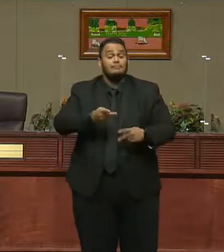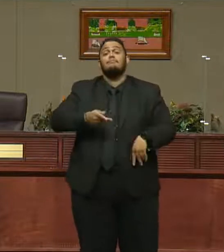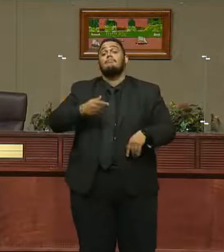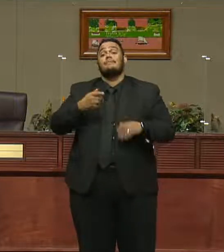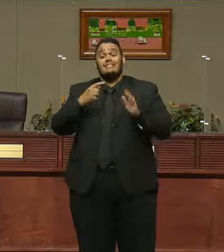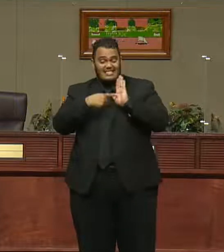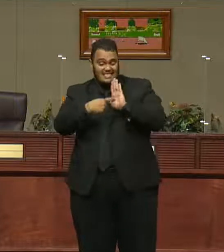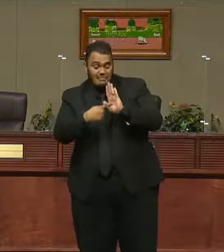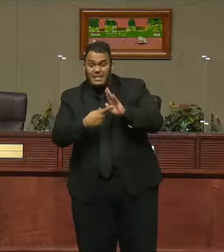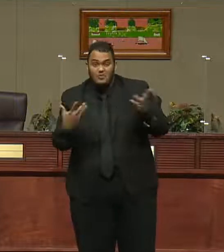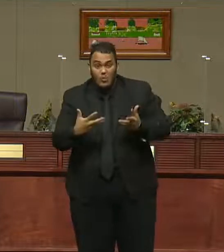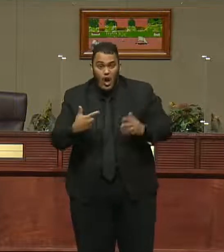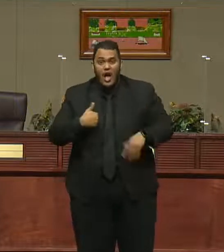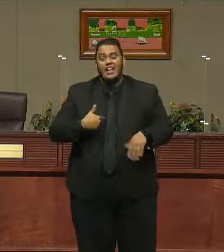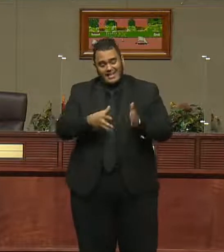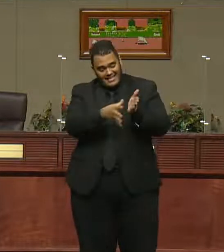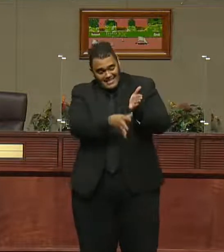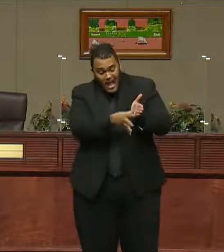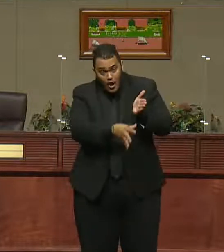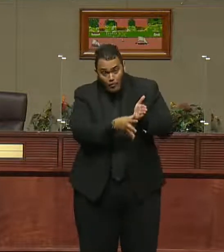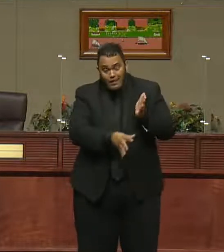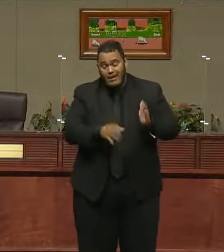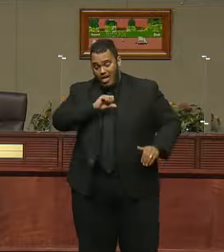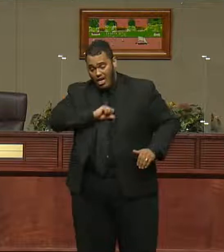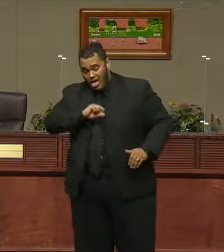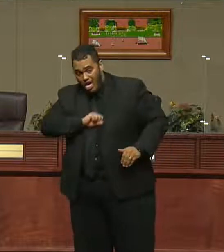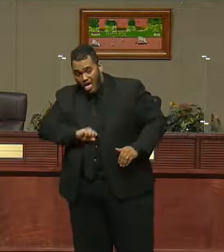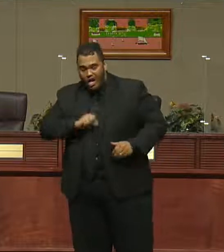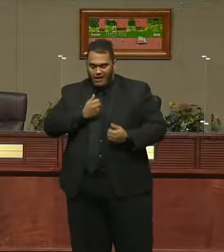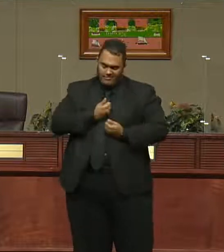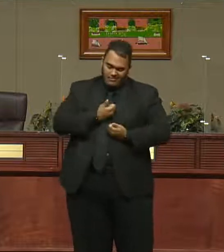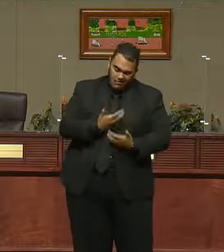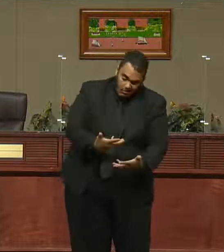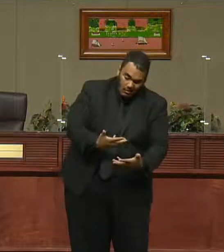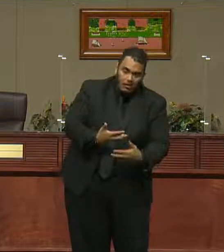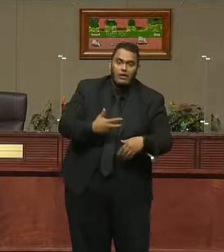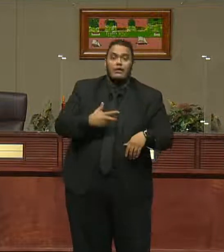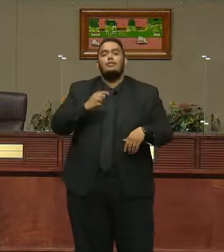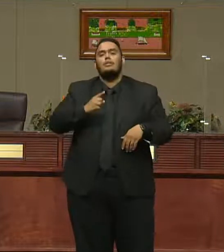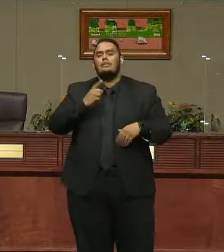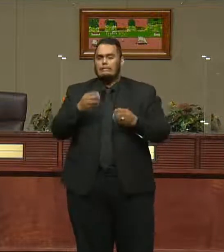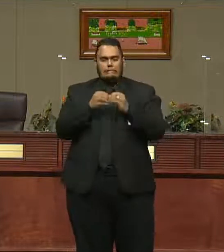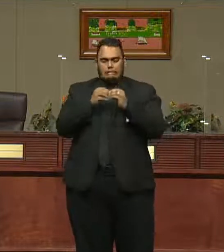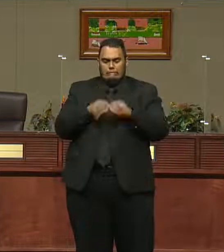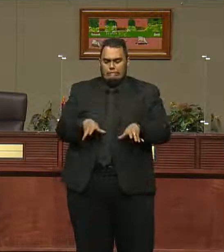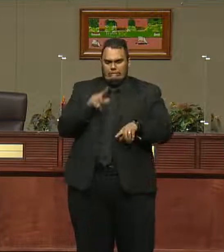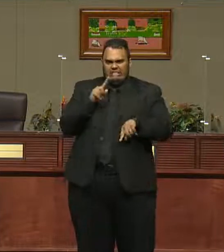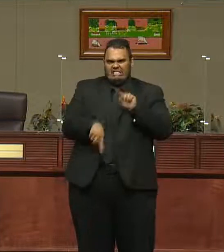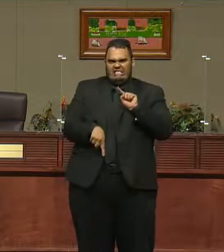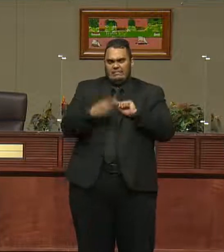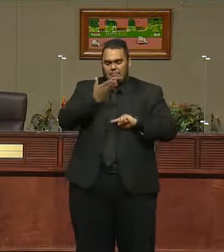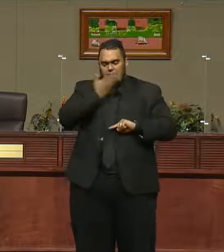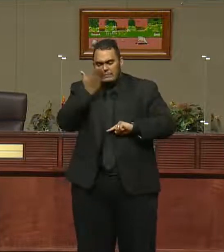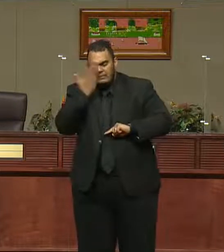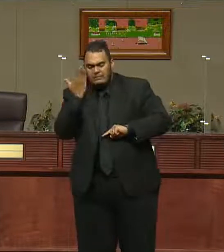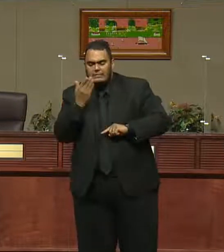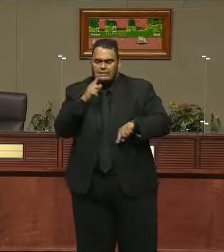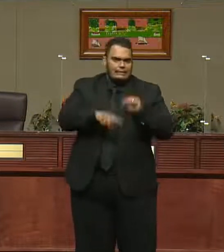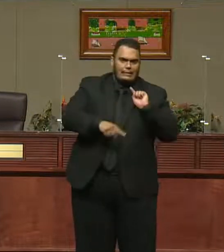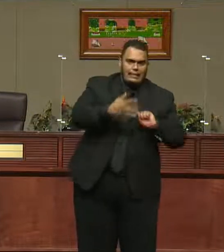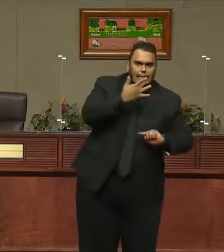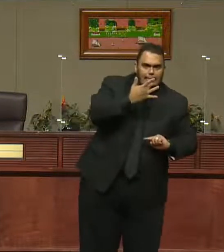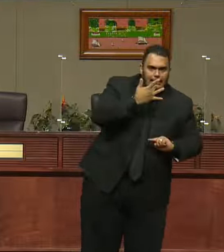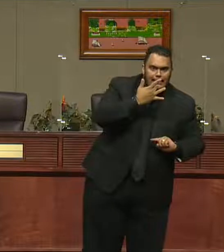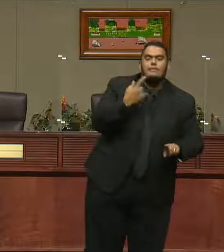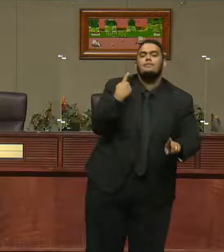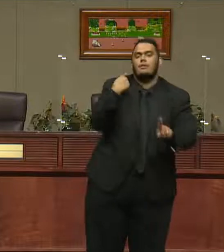cough, olfactory disorder or loss of smell and taste, and also reported nausea and